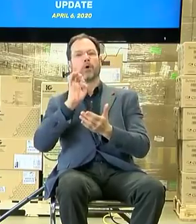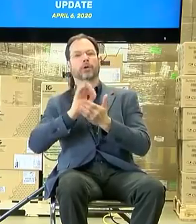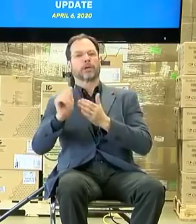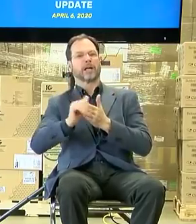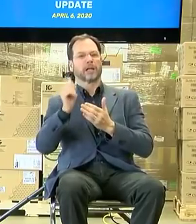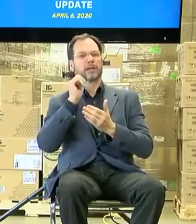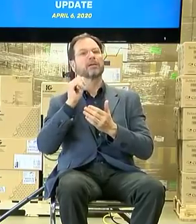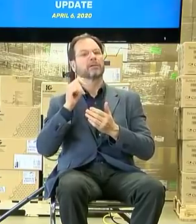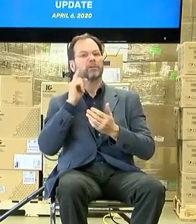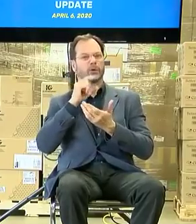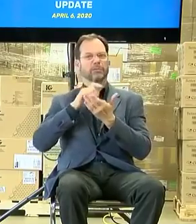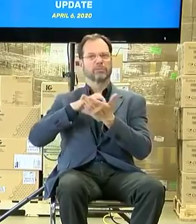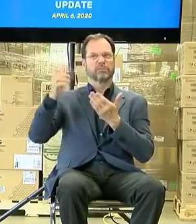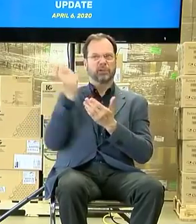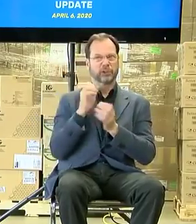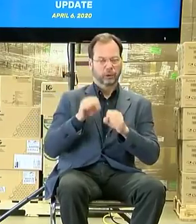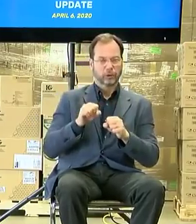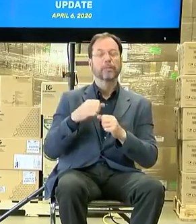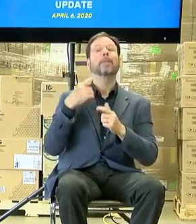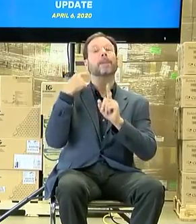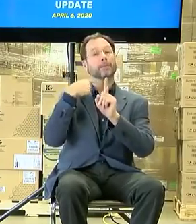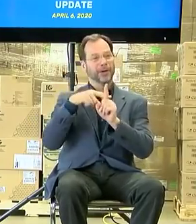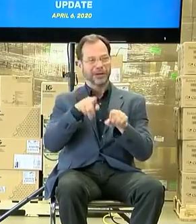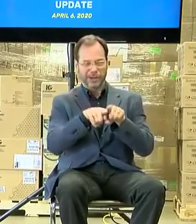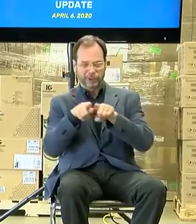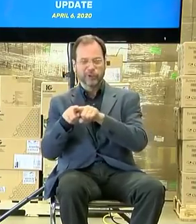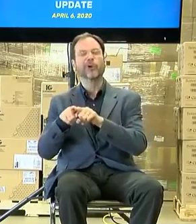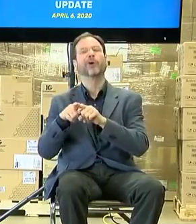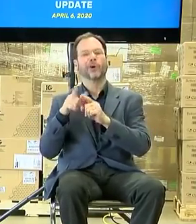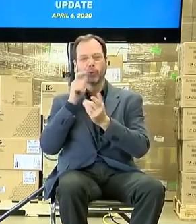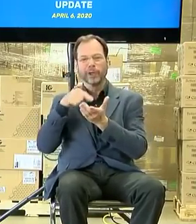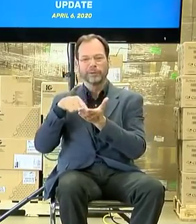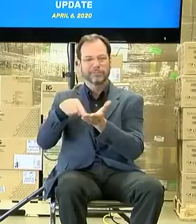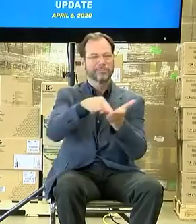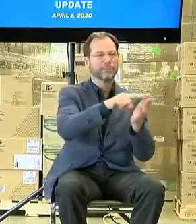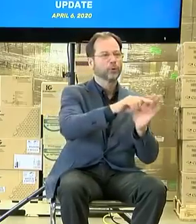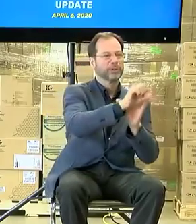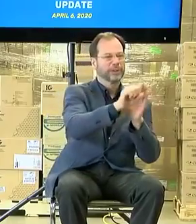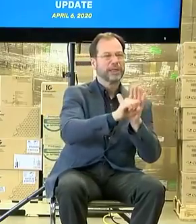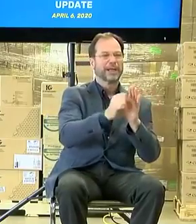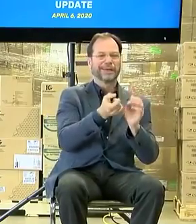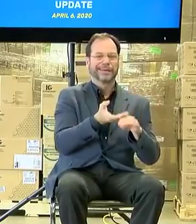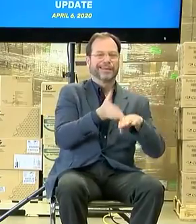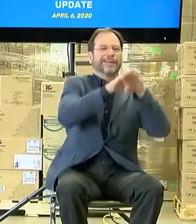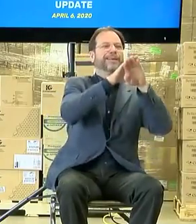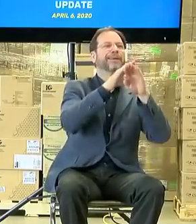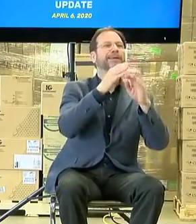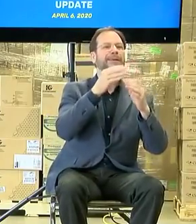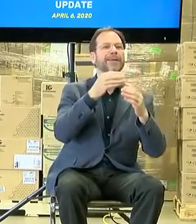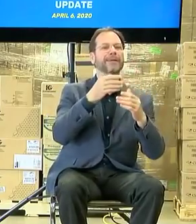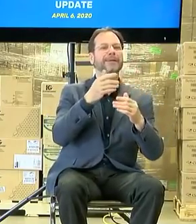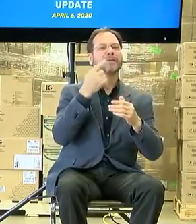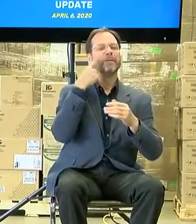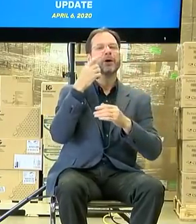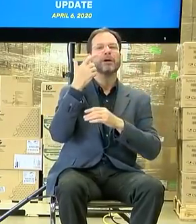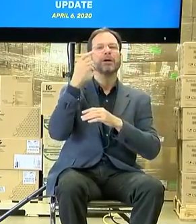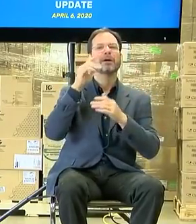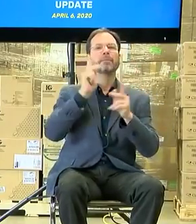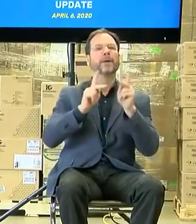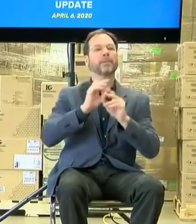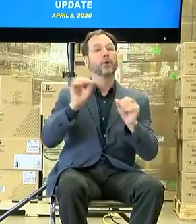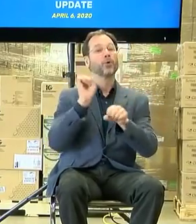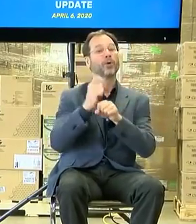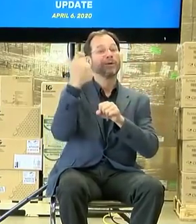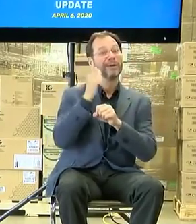to get money to the states for the increase in amount of unemployment benefits that will